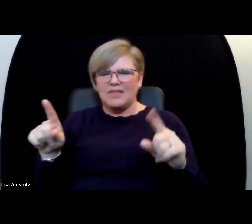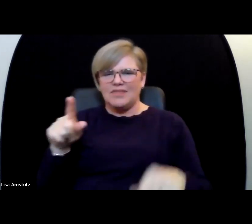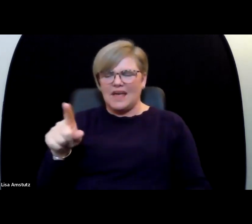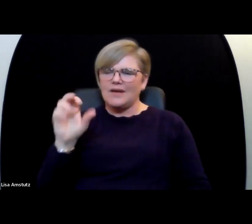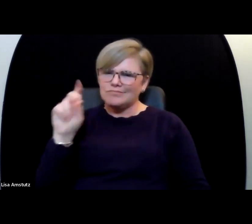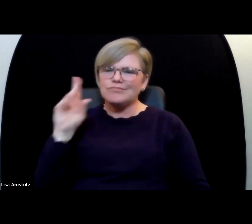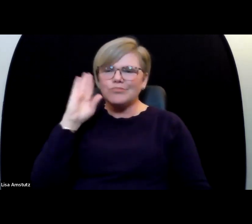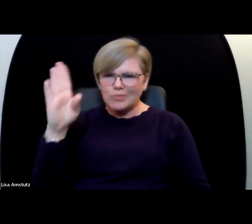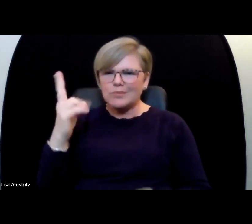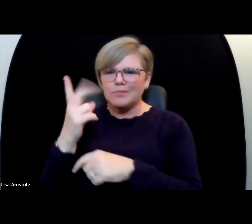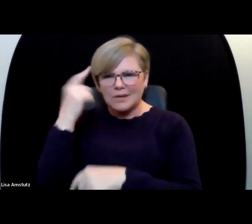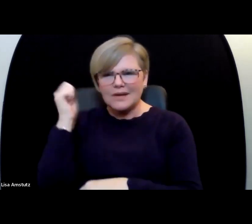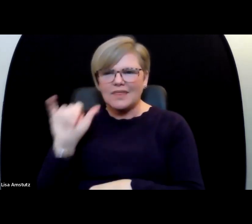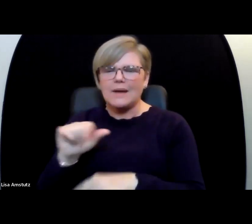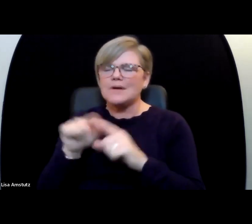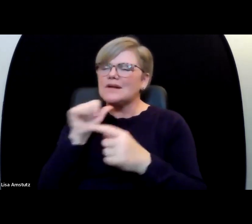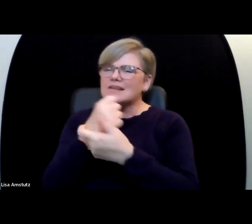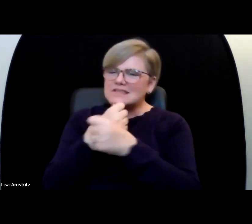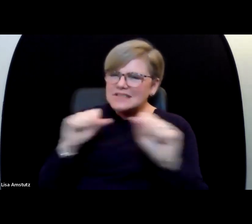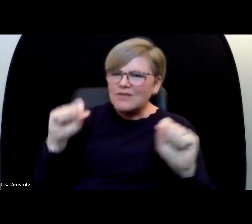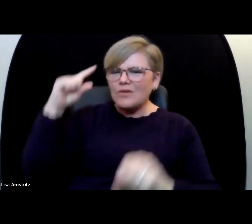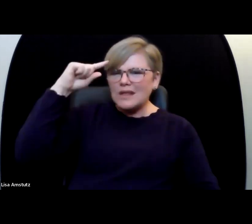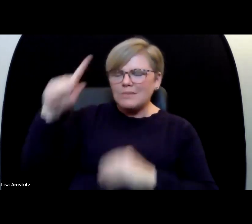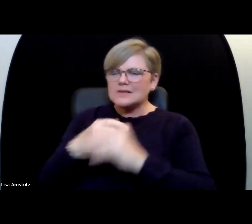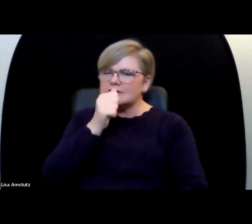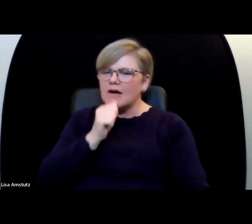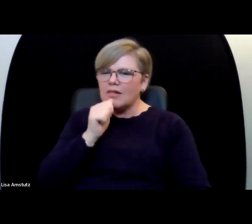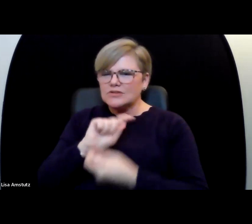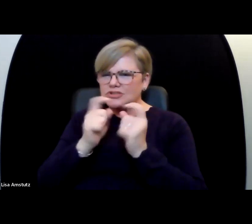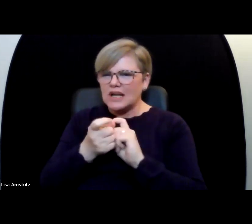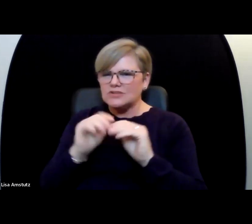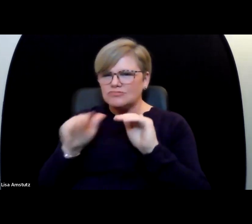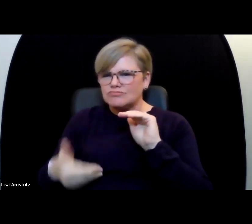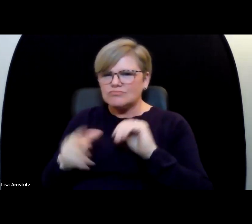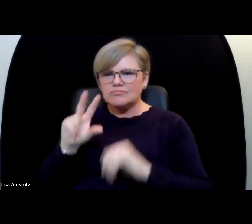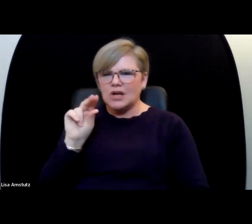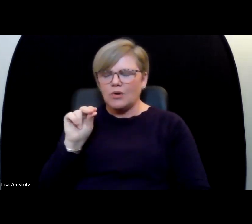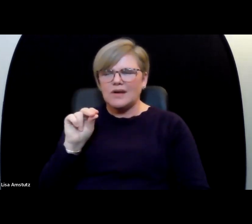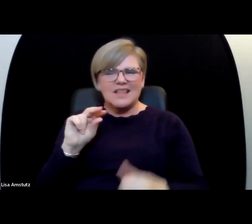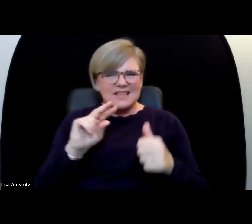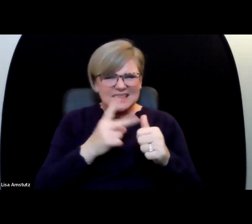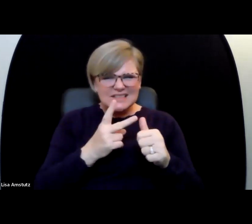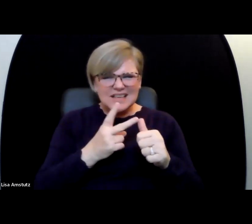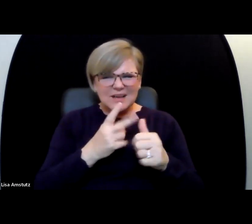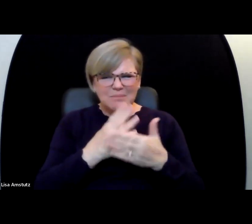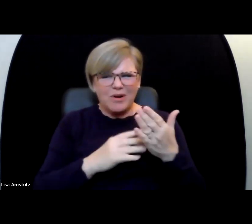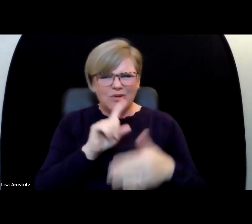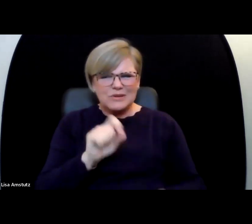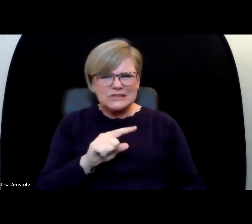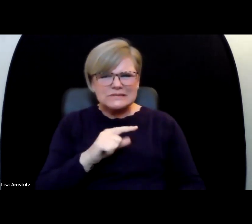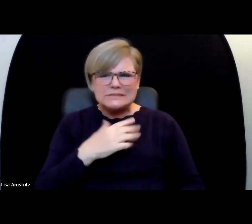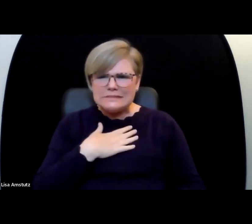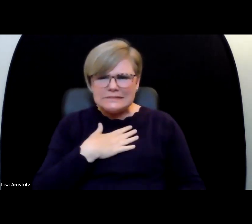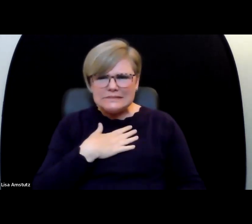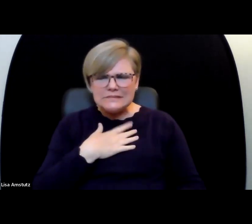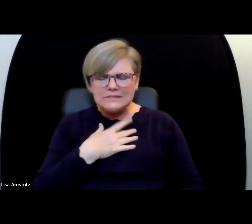So it wouldn't be safe to assume that it was just because of tolerance change. I lost the second part of that question, and I apologize.